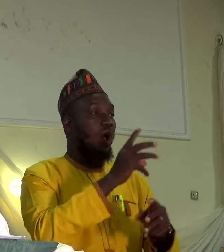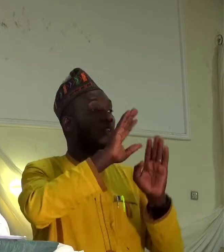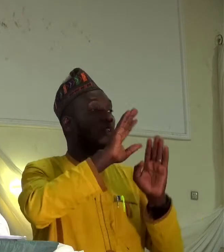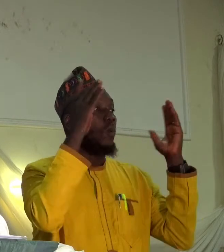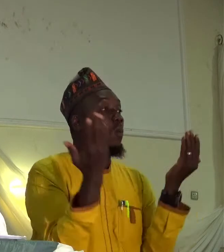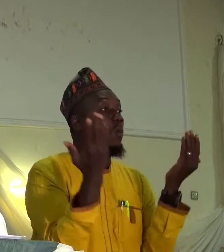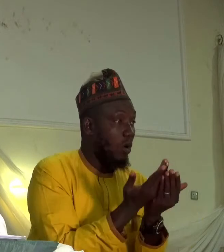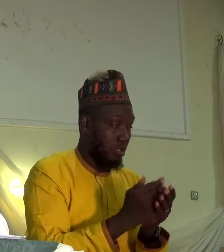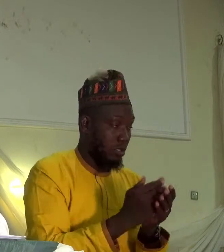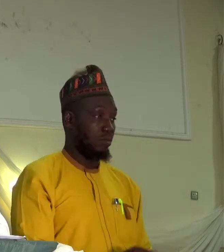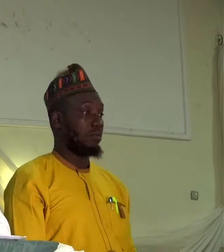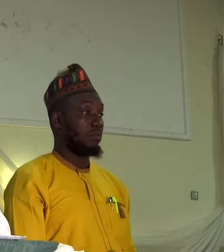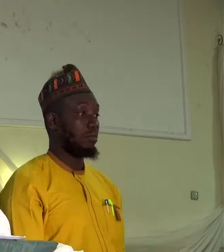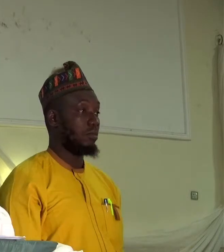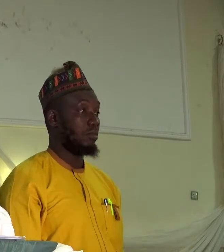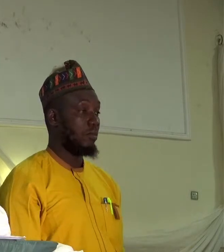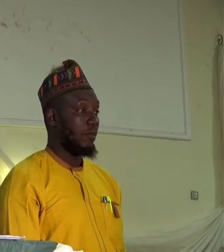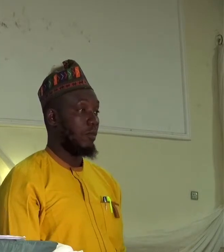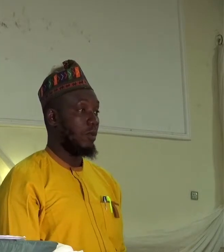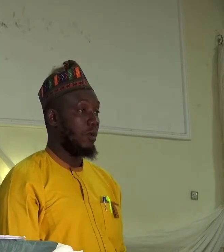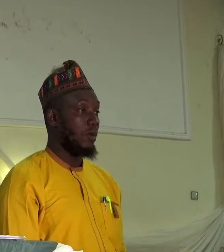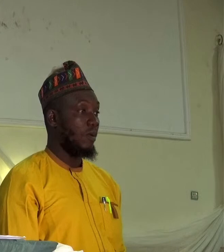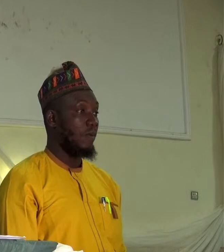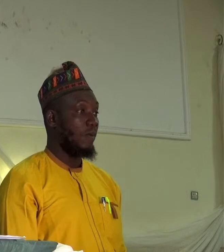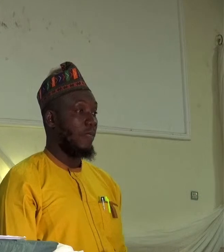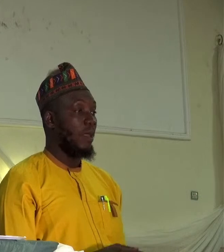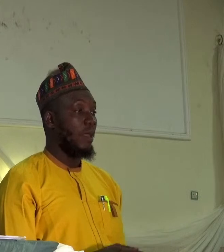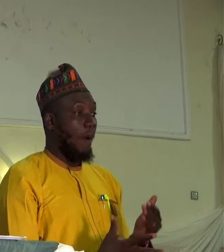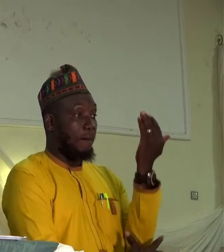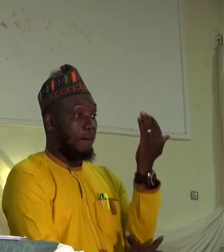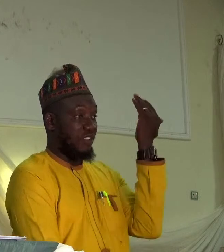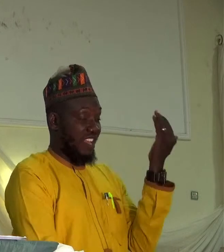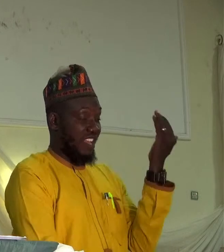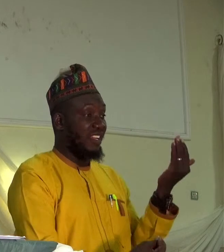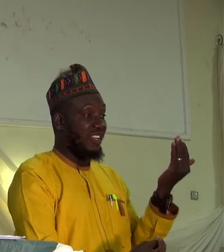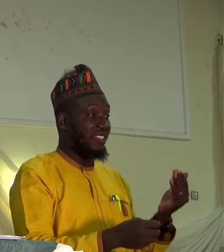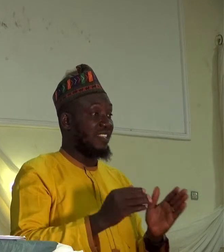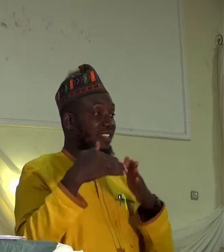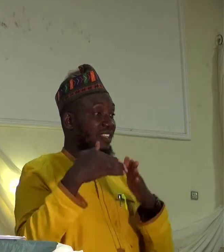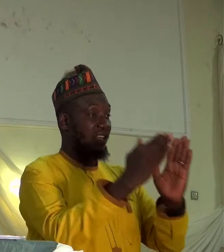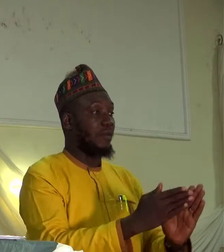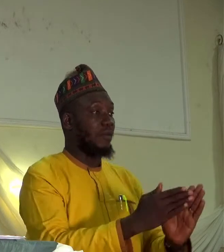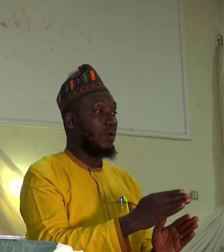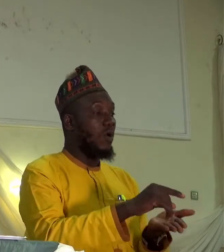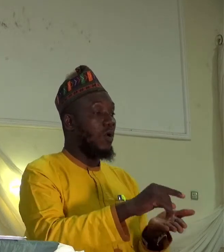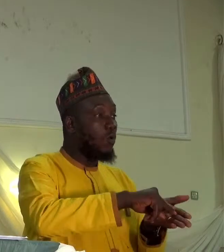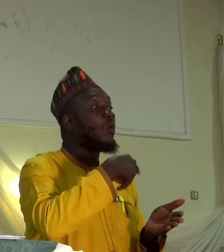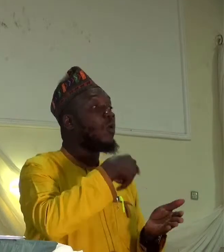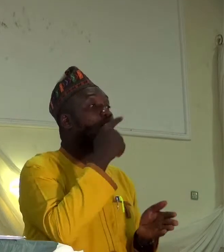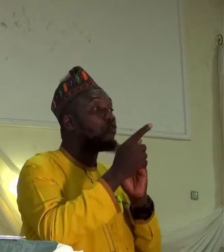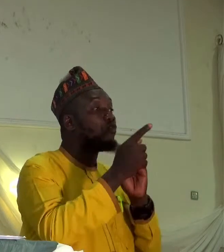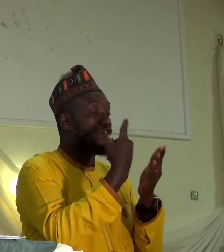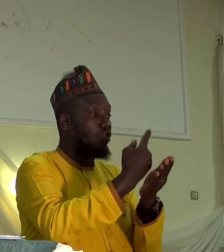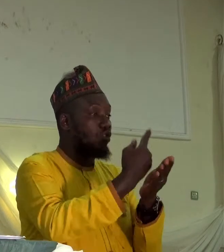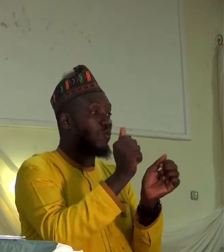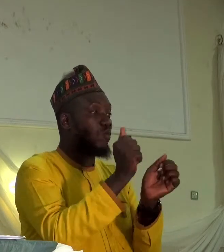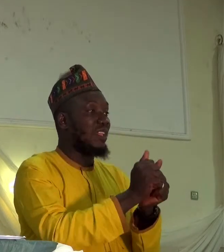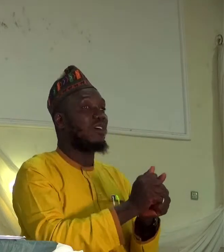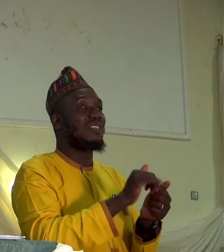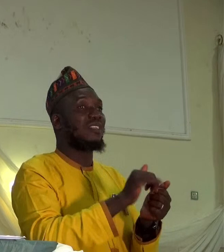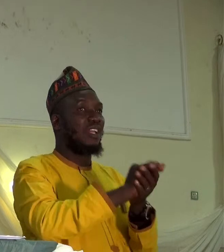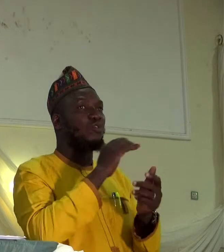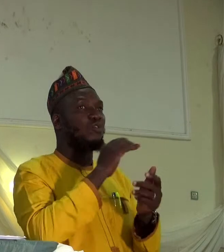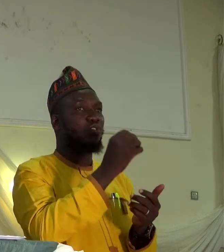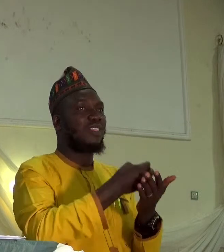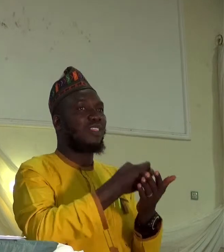prudent leadership. Prudence has to do with character. Se Quran is over come man na kunani but loni ko sin